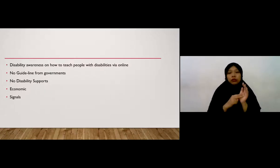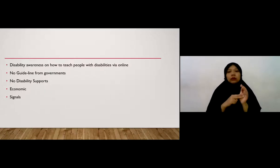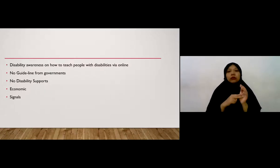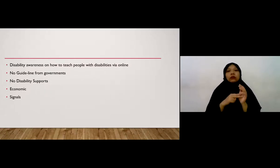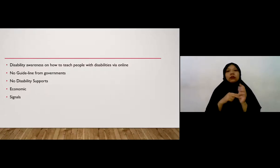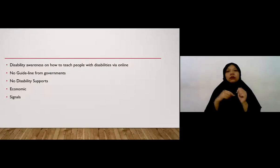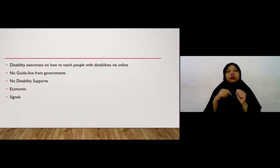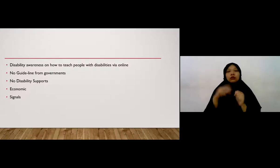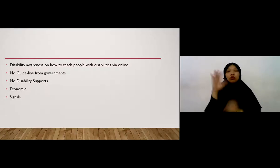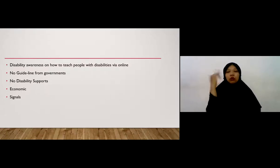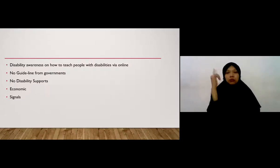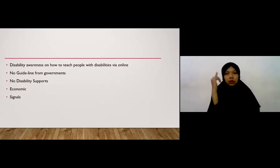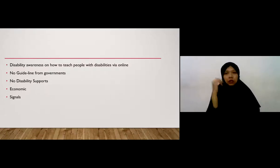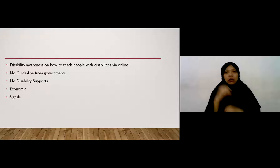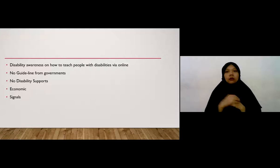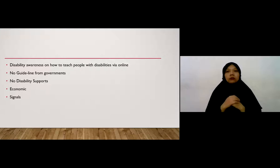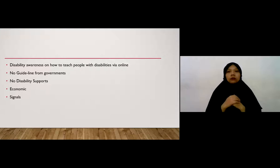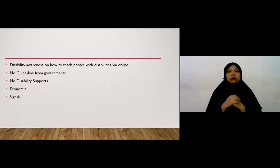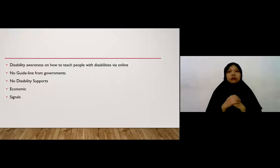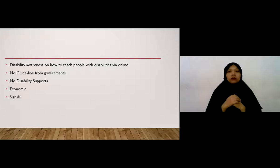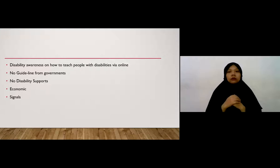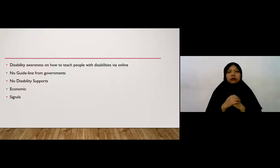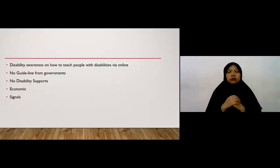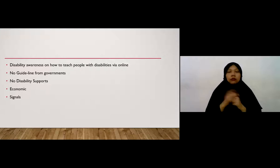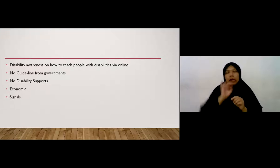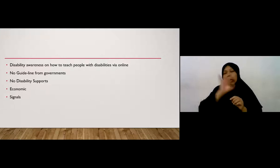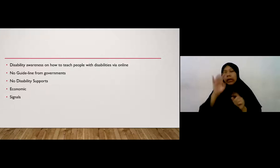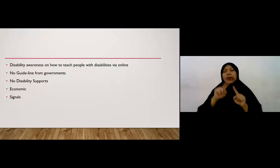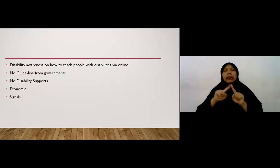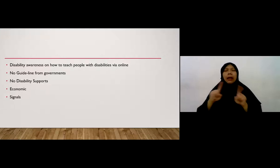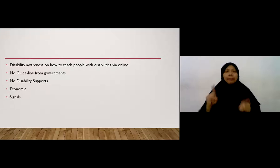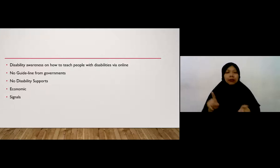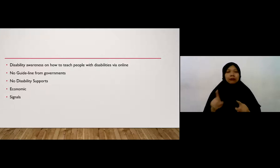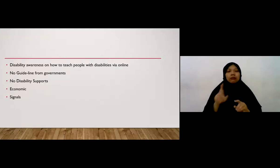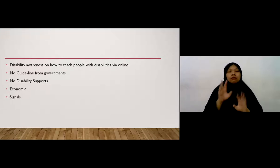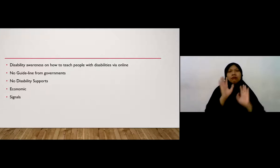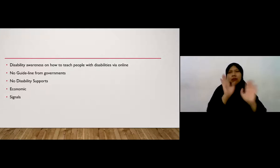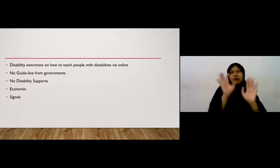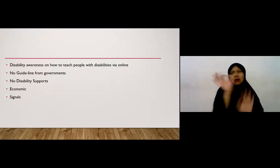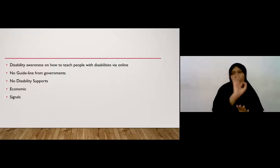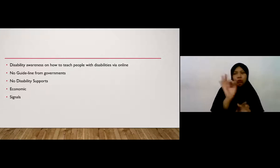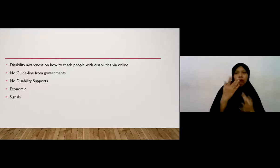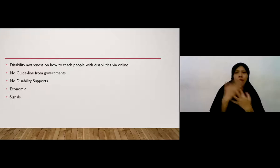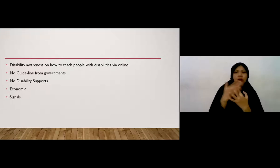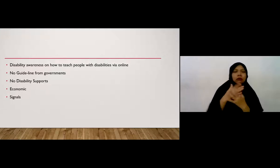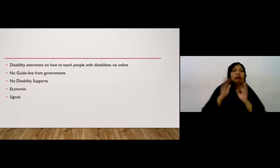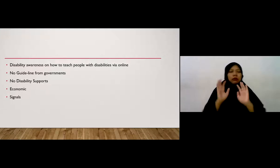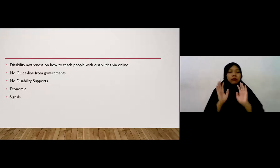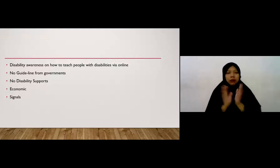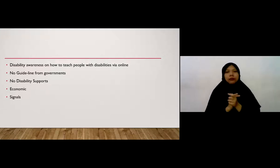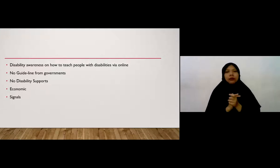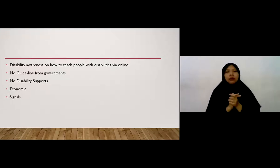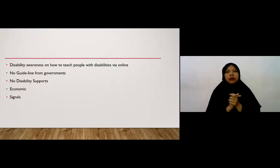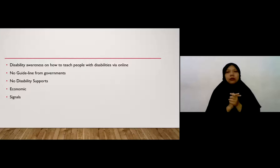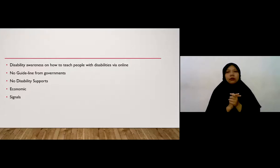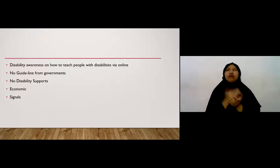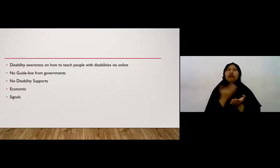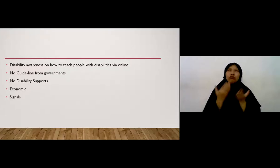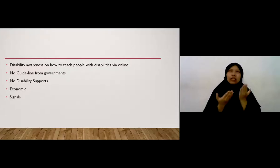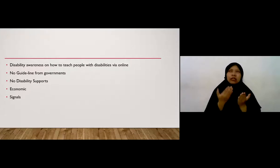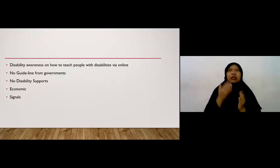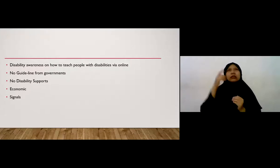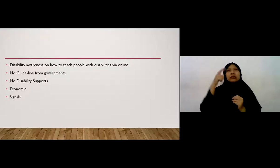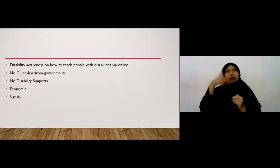in Banjarmasin, but not all of our universities. If I can tell that only 7 to 8 universities